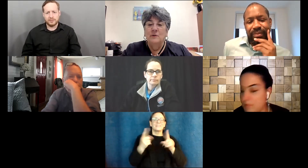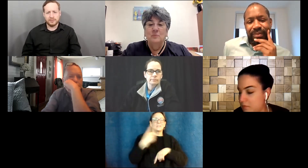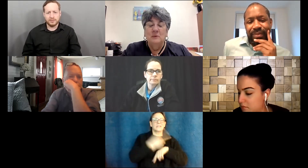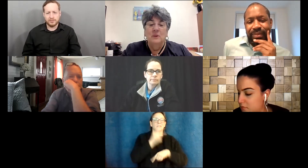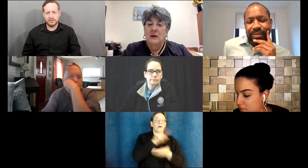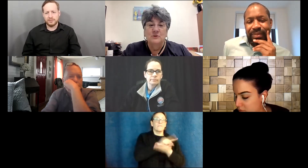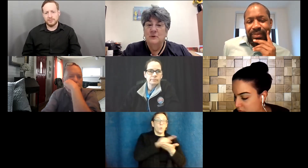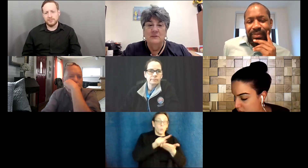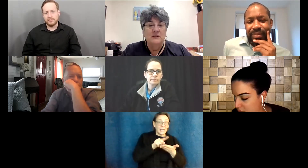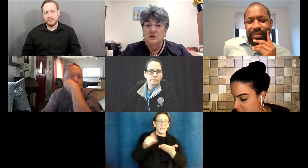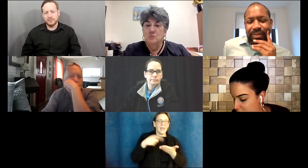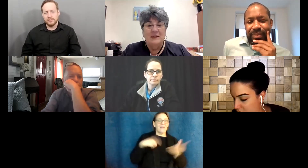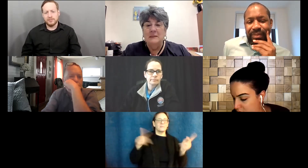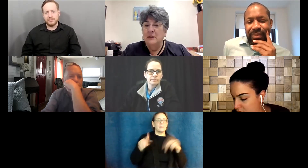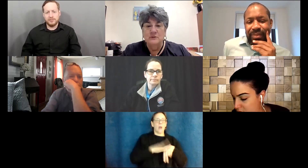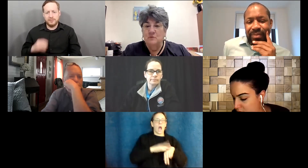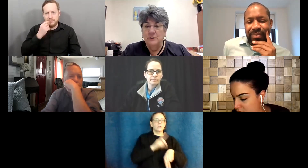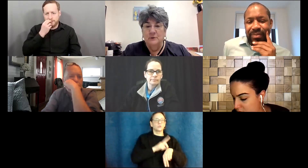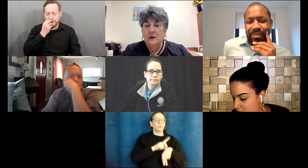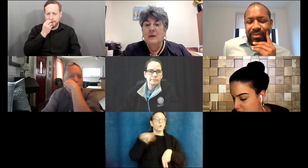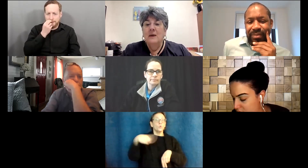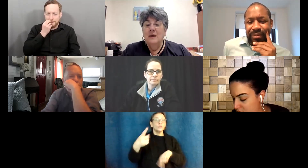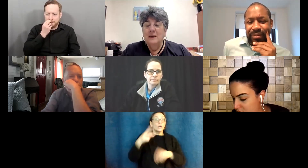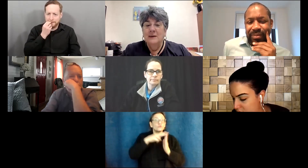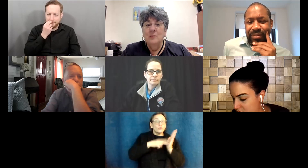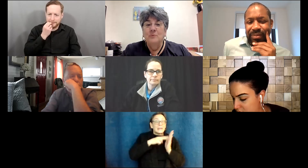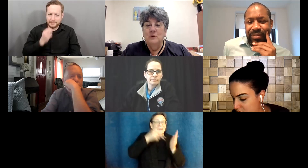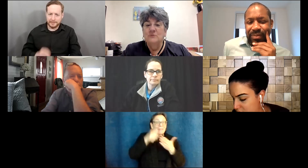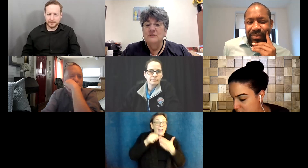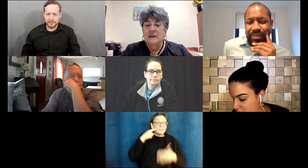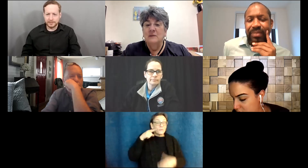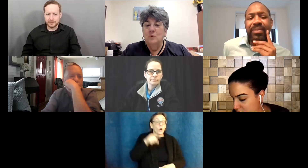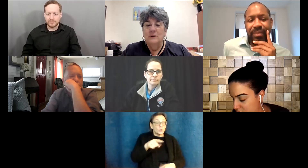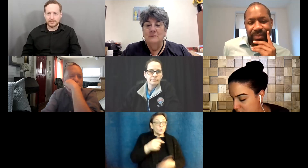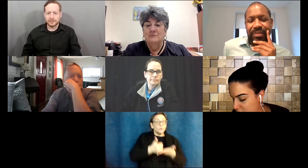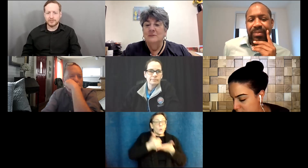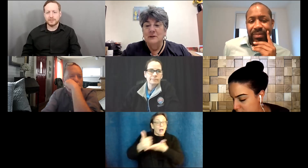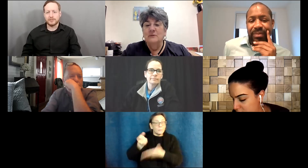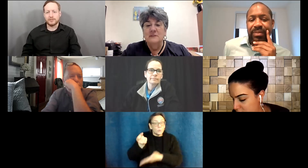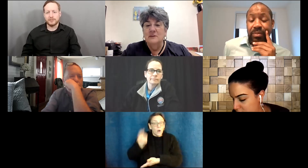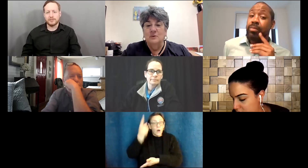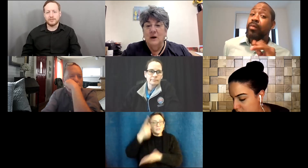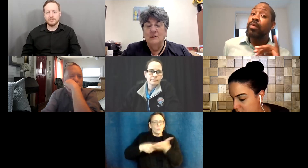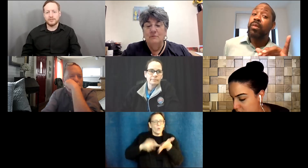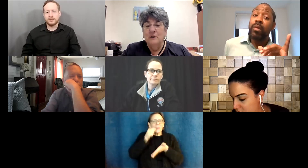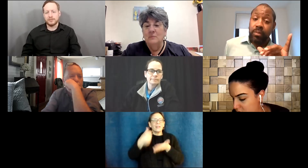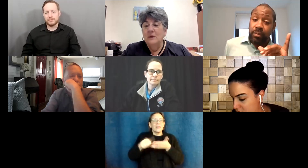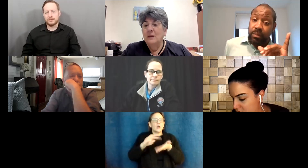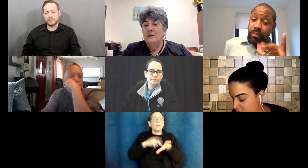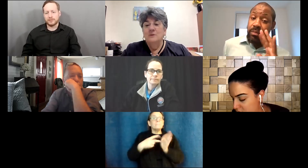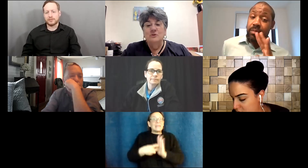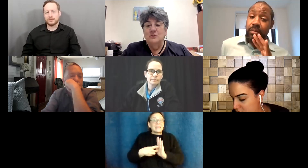where there are people on duty that just read letters for you and help you understand what the letter is that you got